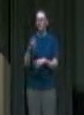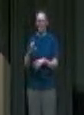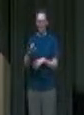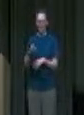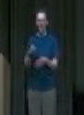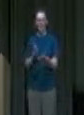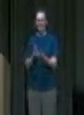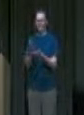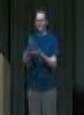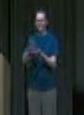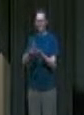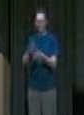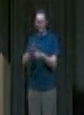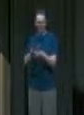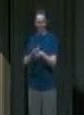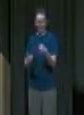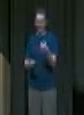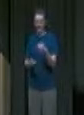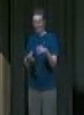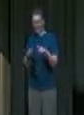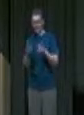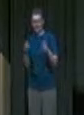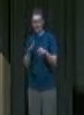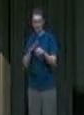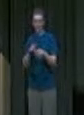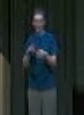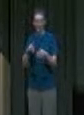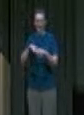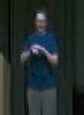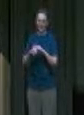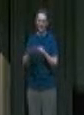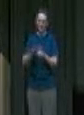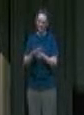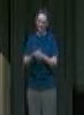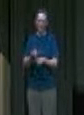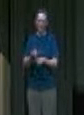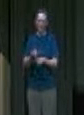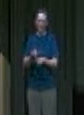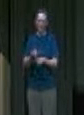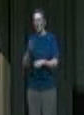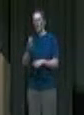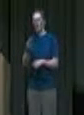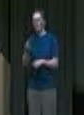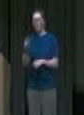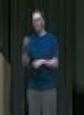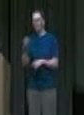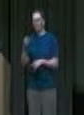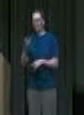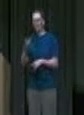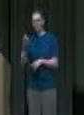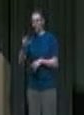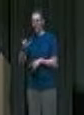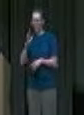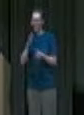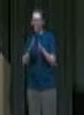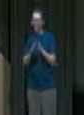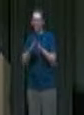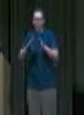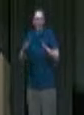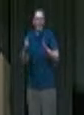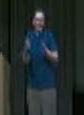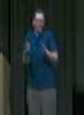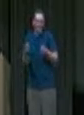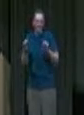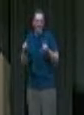one of our main access areas. We'll be using the lower Gorge Trail, widening it slightly so that we can